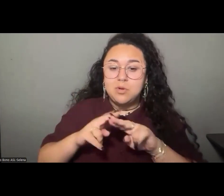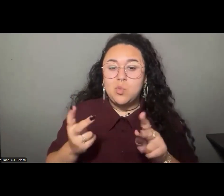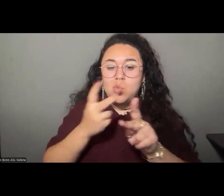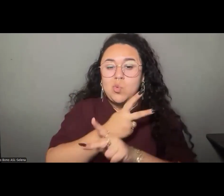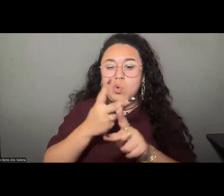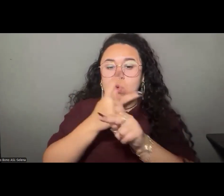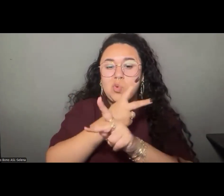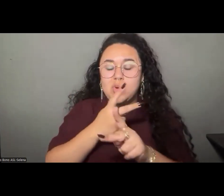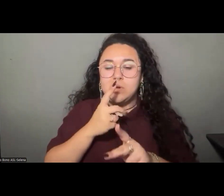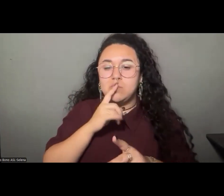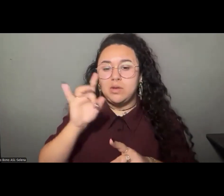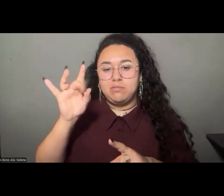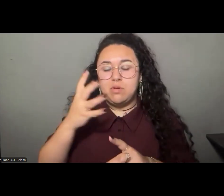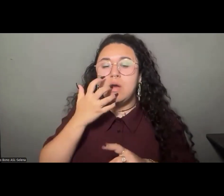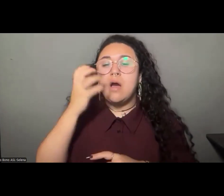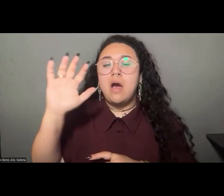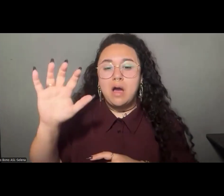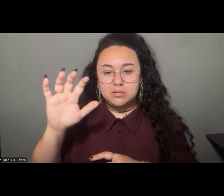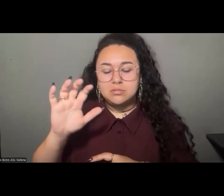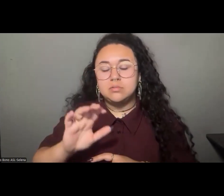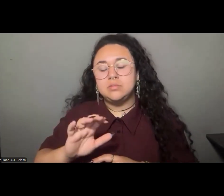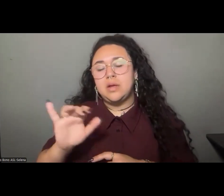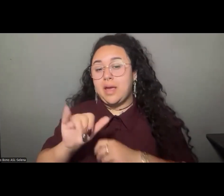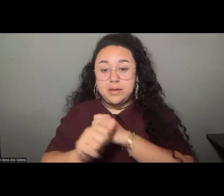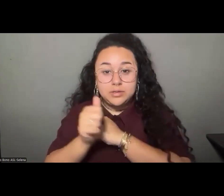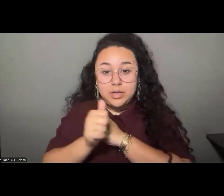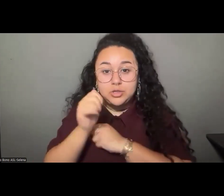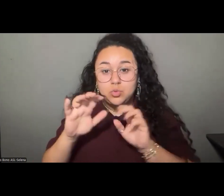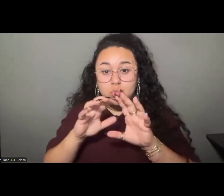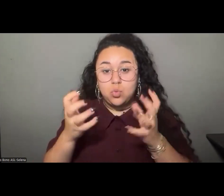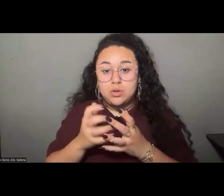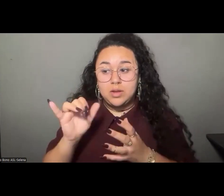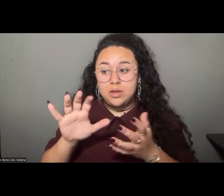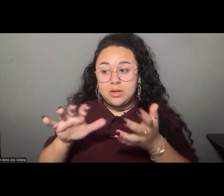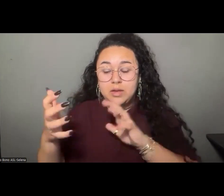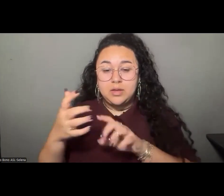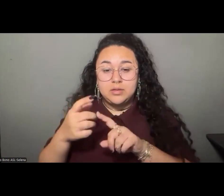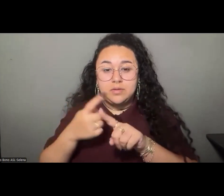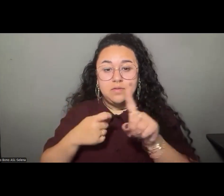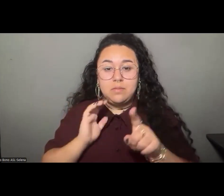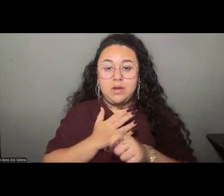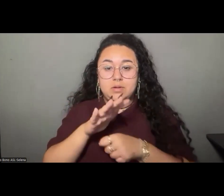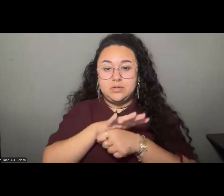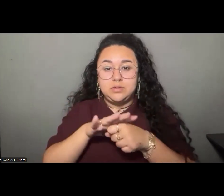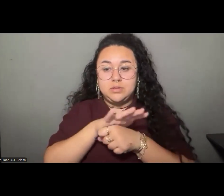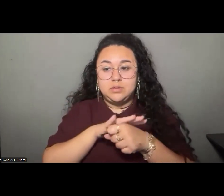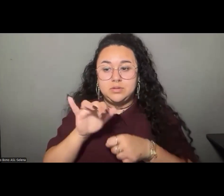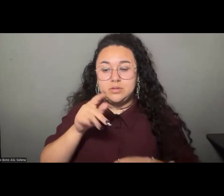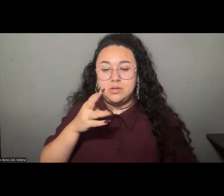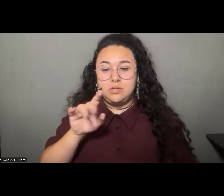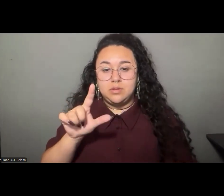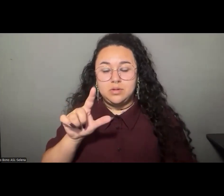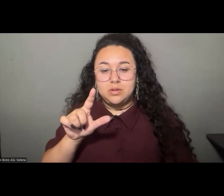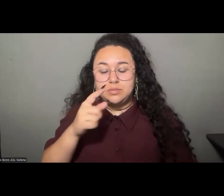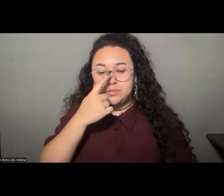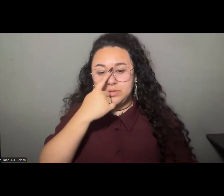and dangerous world. And also, the chaos that comes into our spaces are also portals where we make something new. And